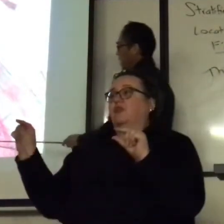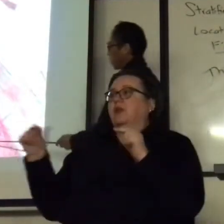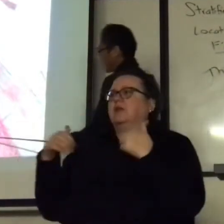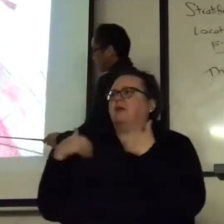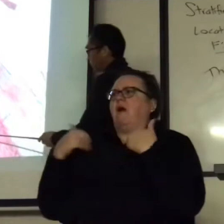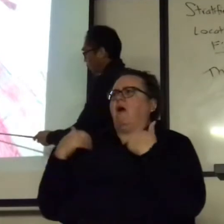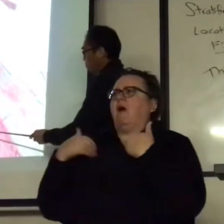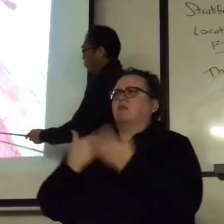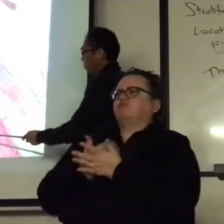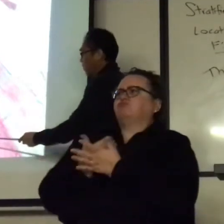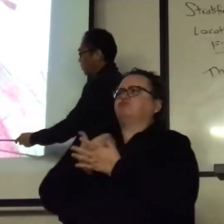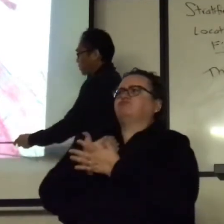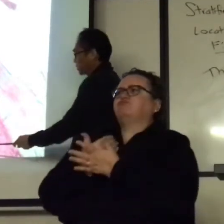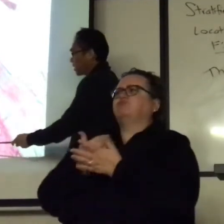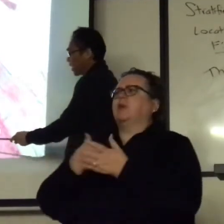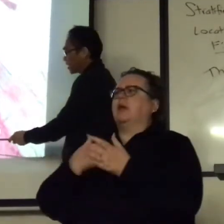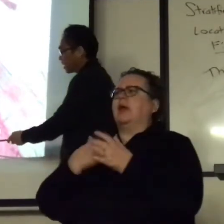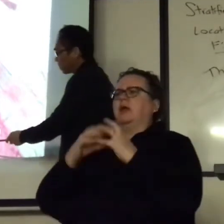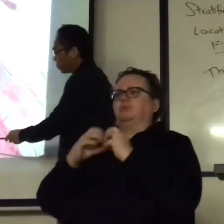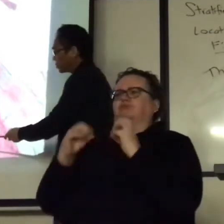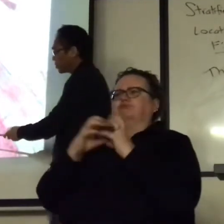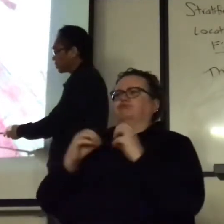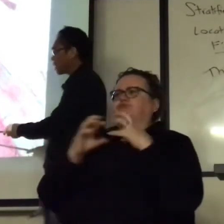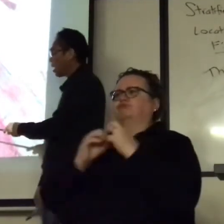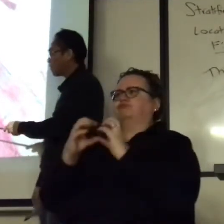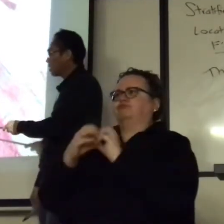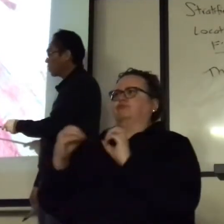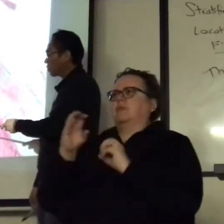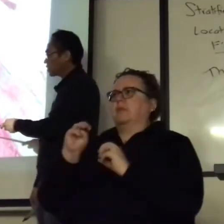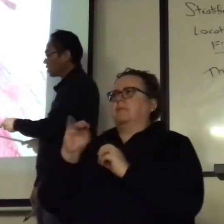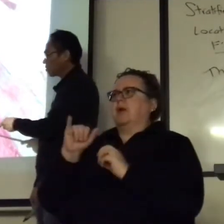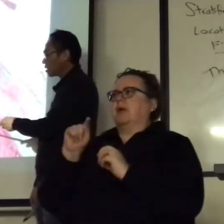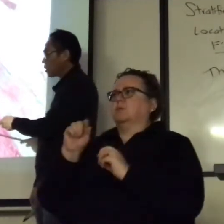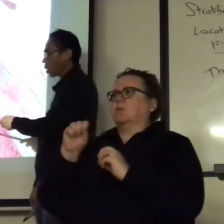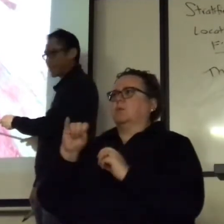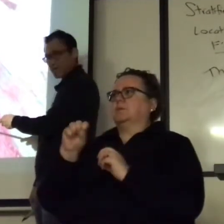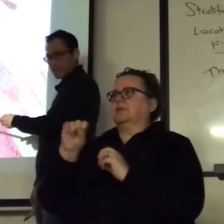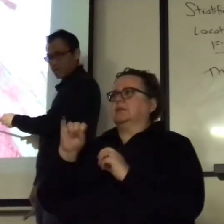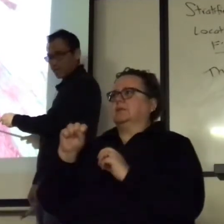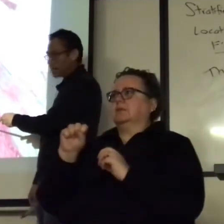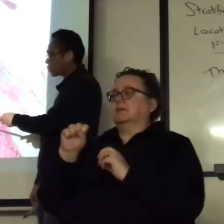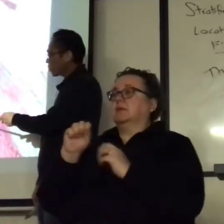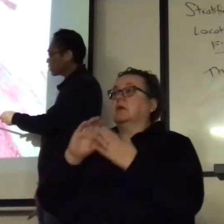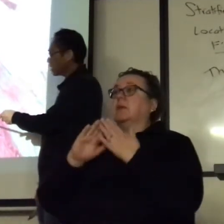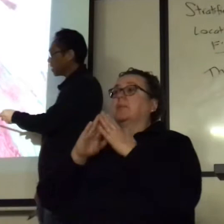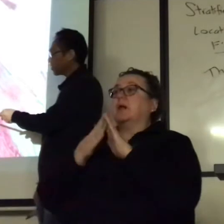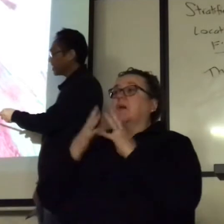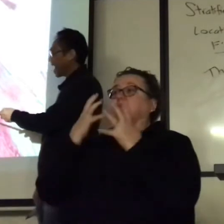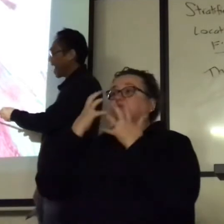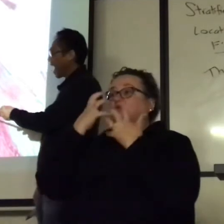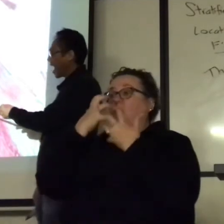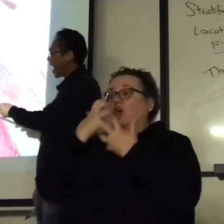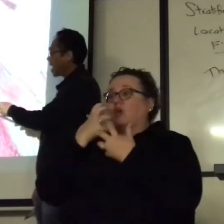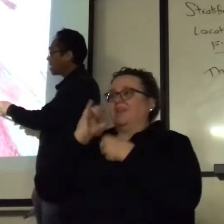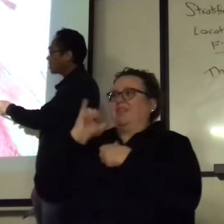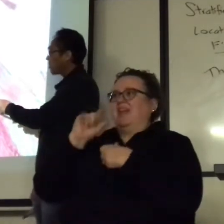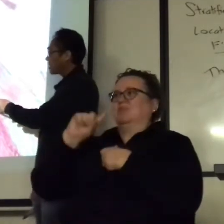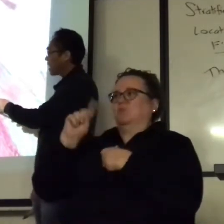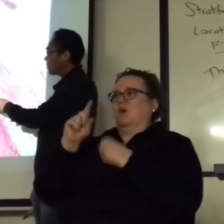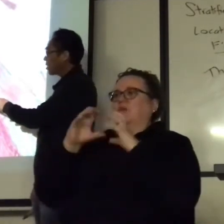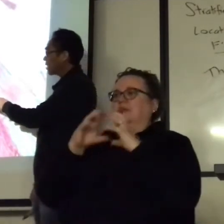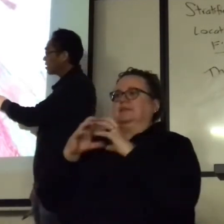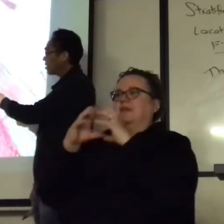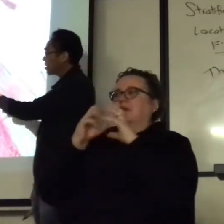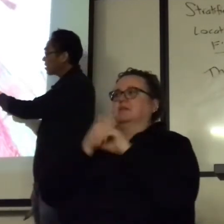young and vibrant, and they're undergoing mitosis. As they get pushed to the top, where it starts to darken, that's where the cells die. So